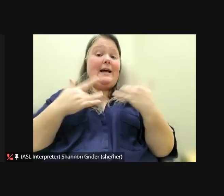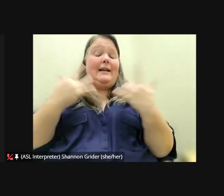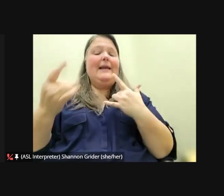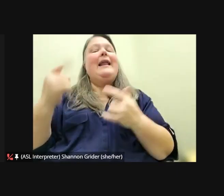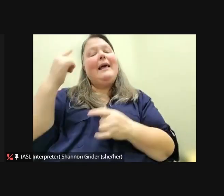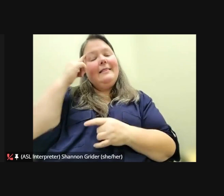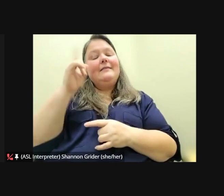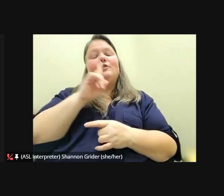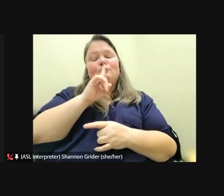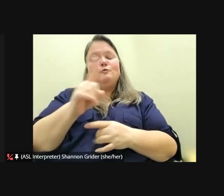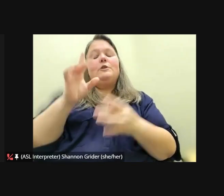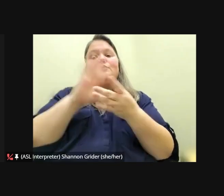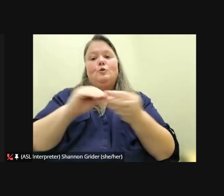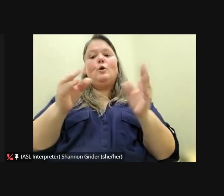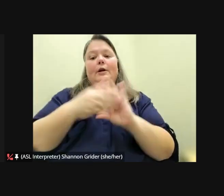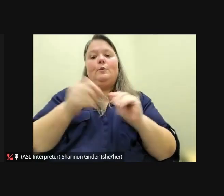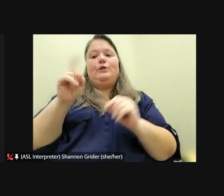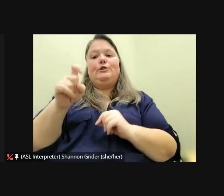here.